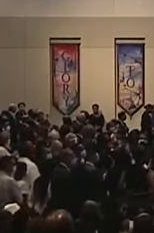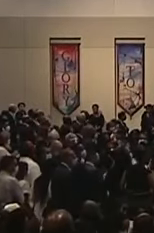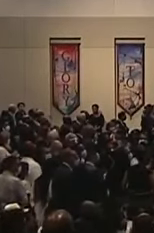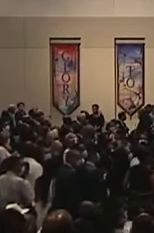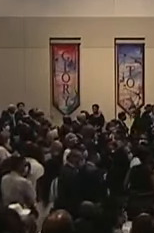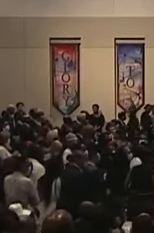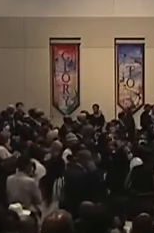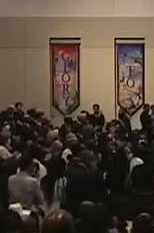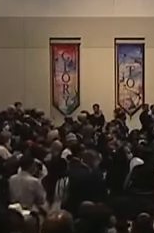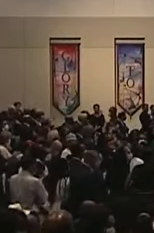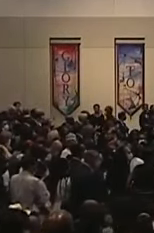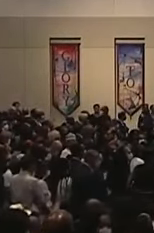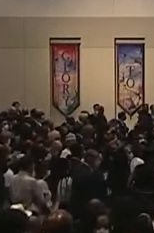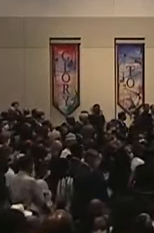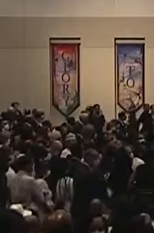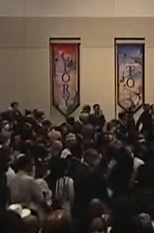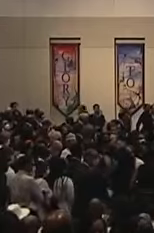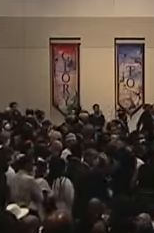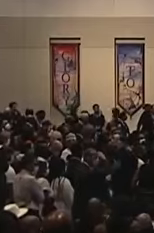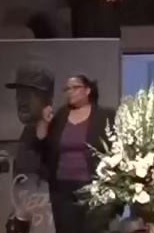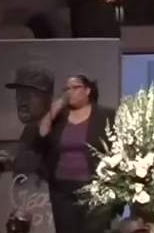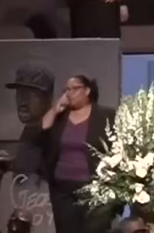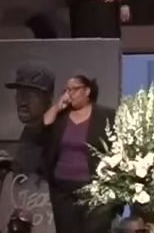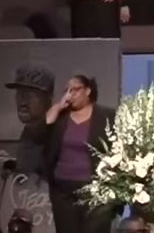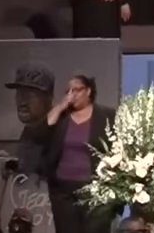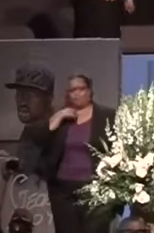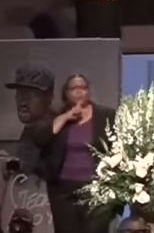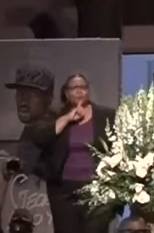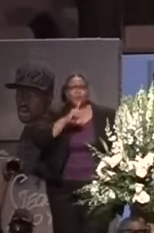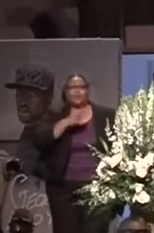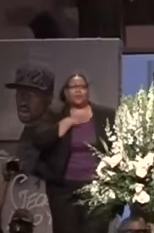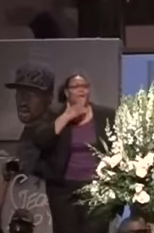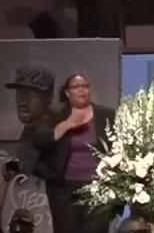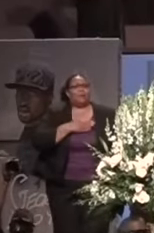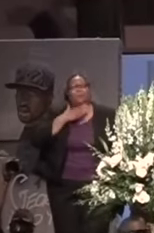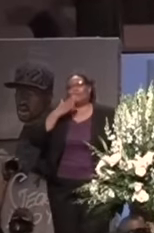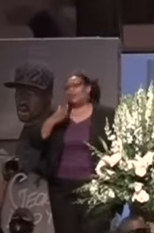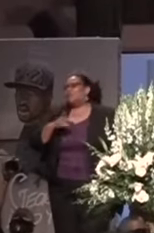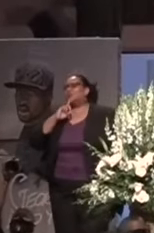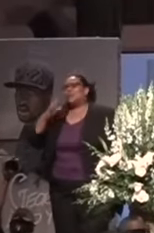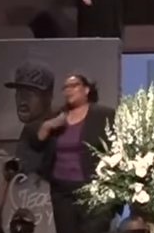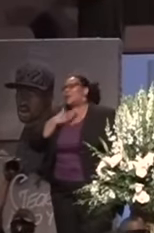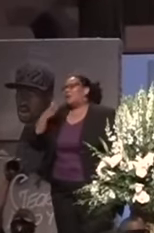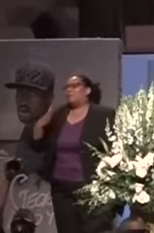I know you so glad he is my